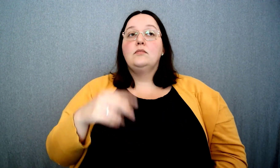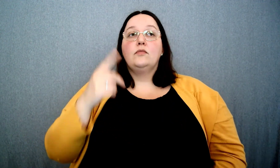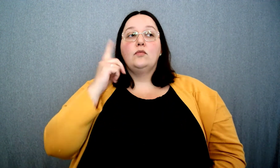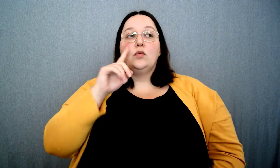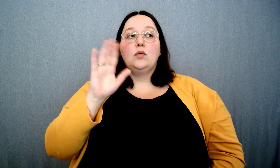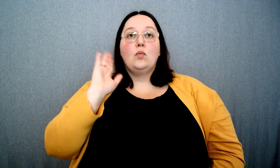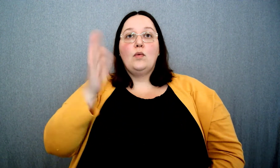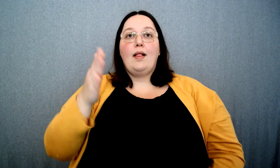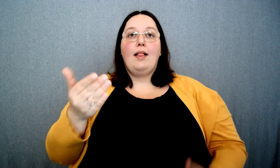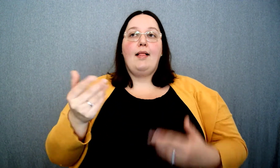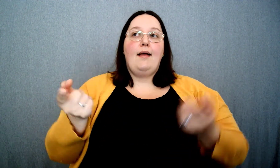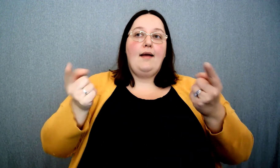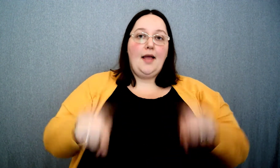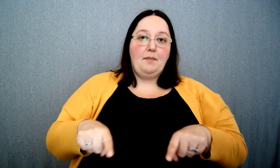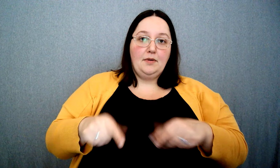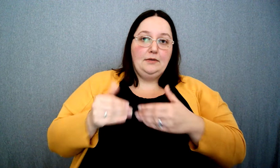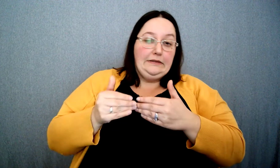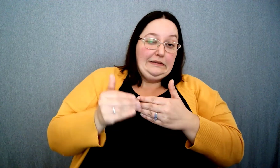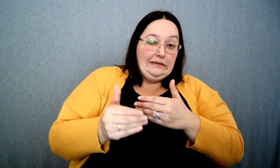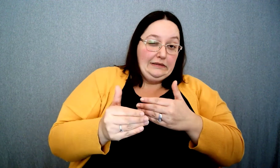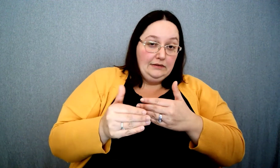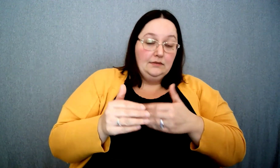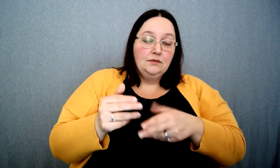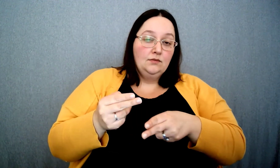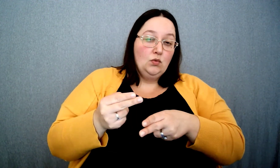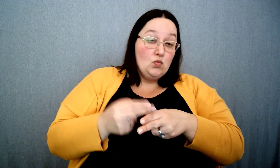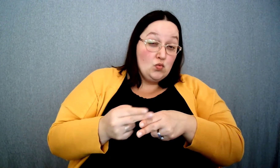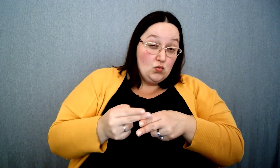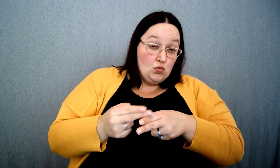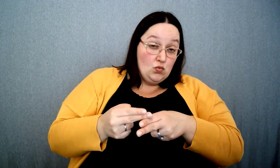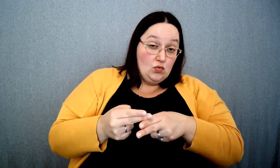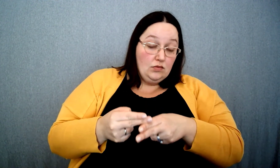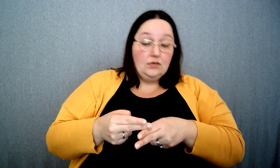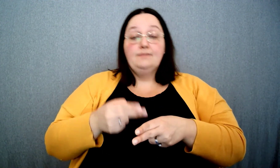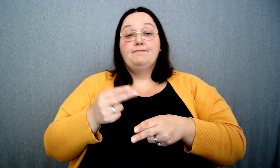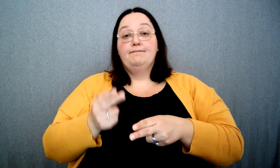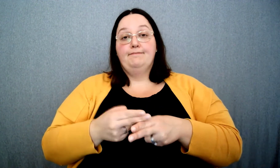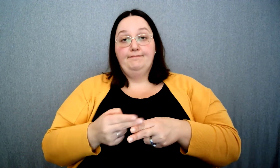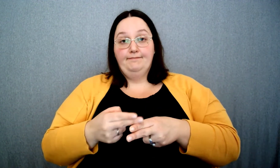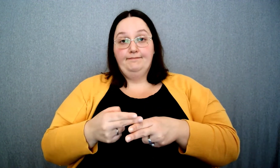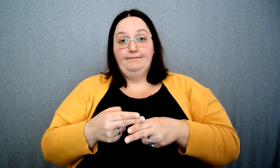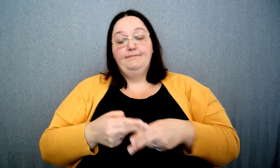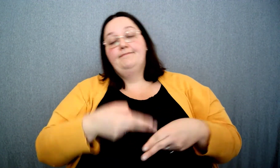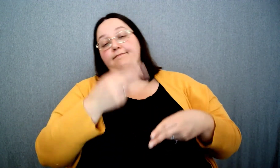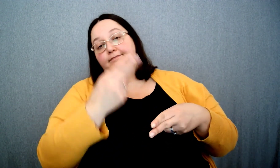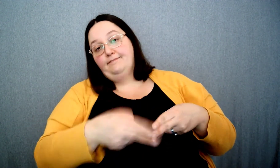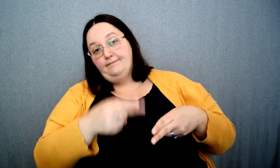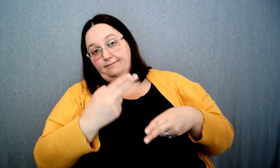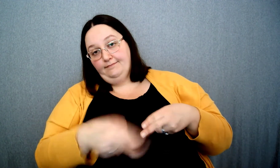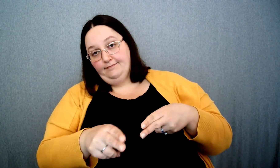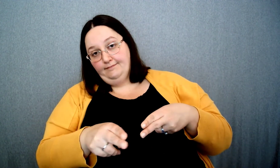in a short amount of time from now. Soon, short, and knife.